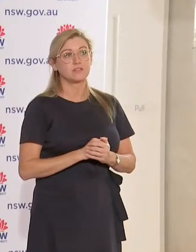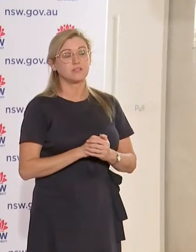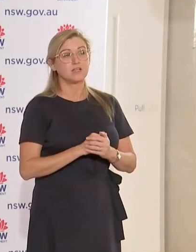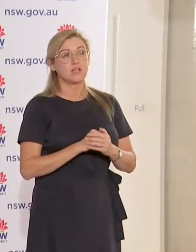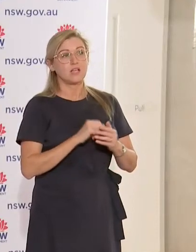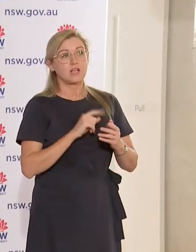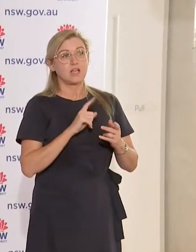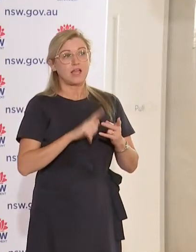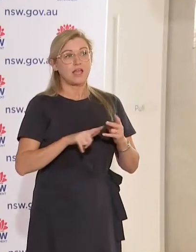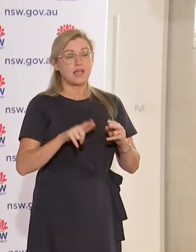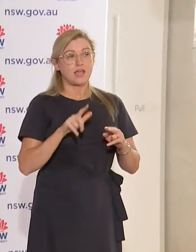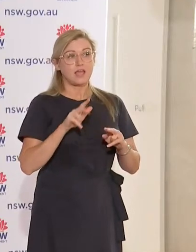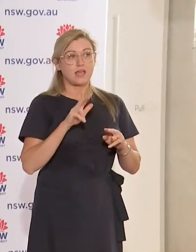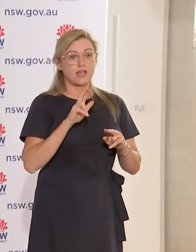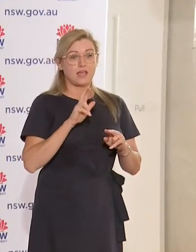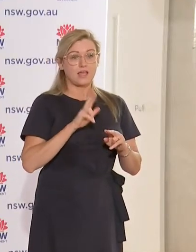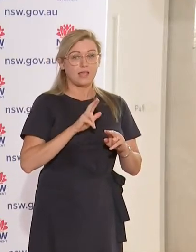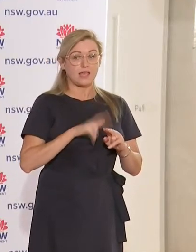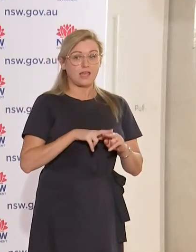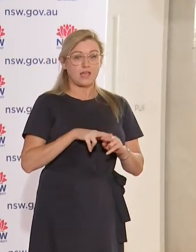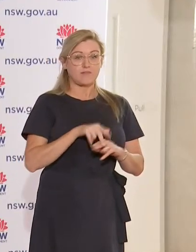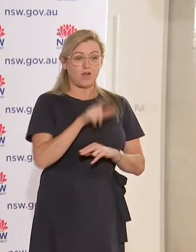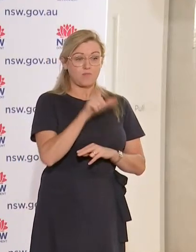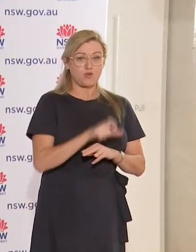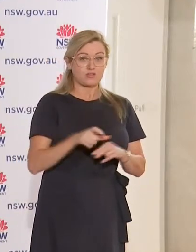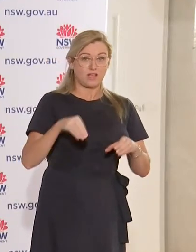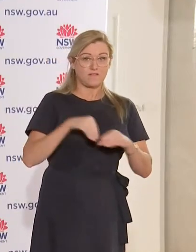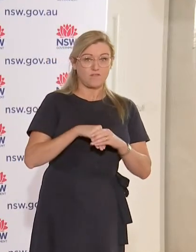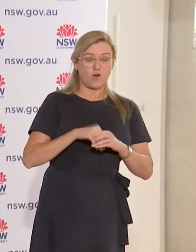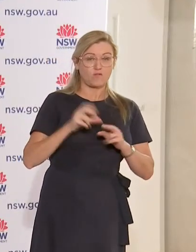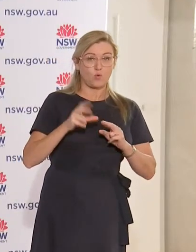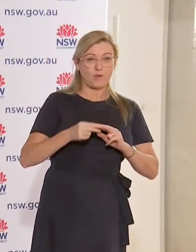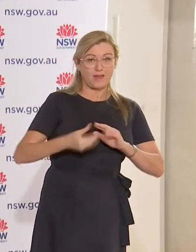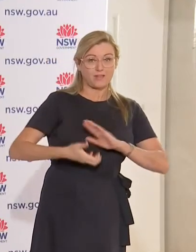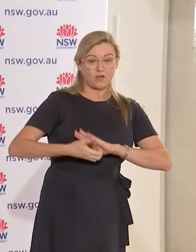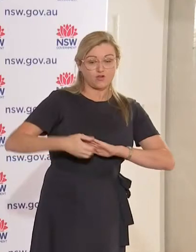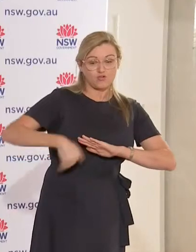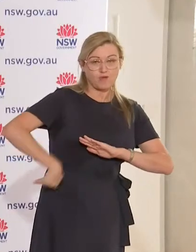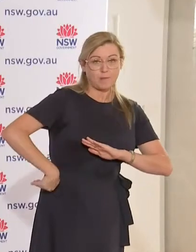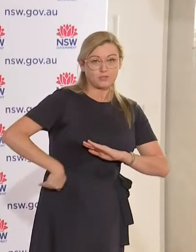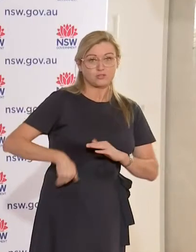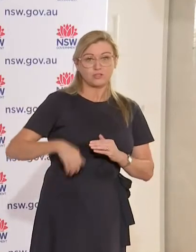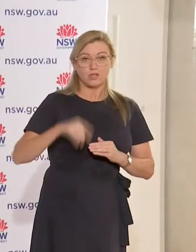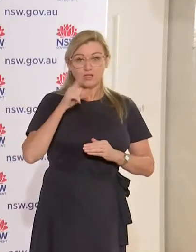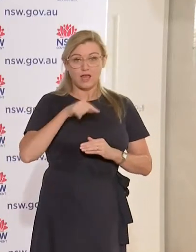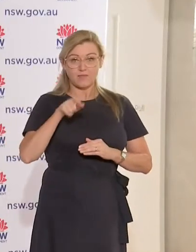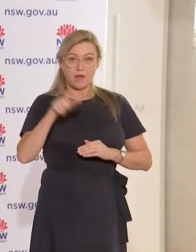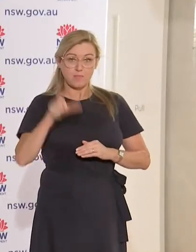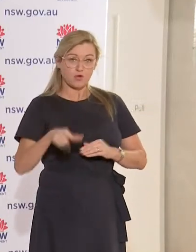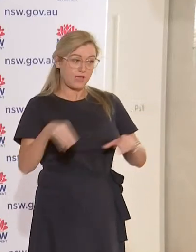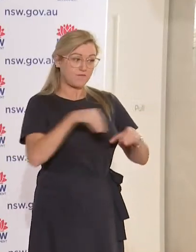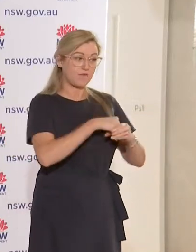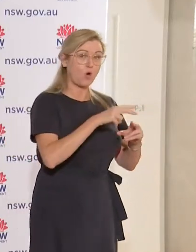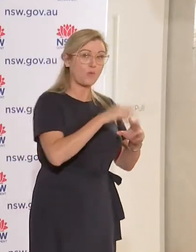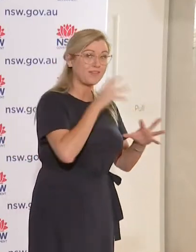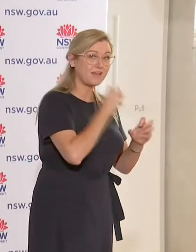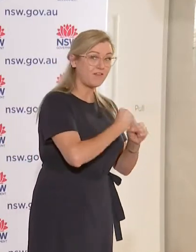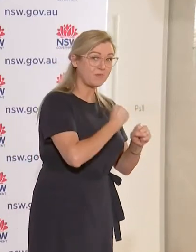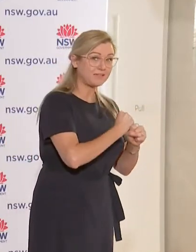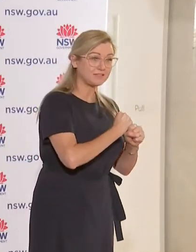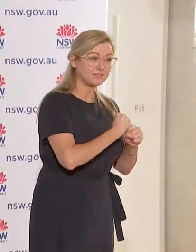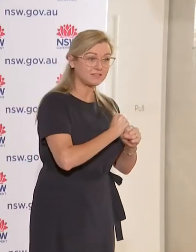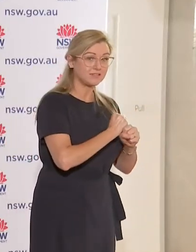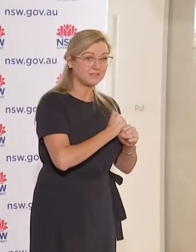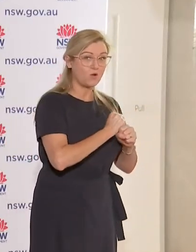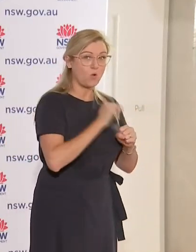question, please. Independent Commission Against Corruption, can they still sit in cabinet in your view, or is there no room for anyone in your cabinet? Oh, look,